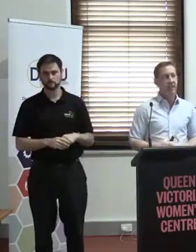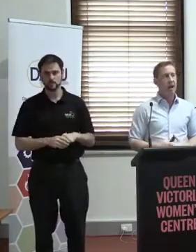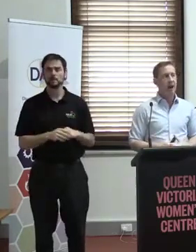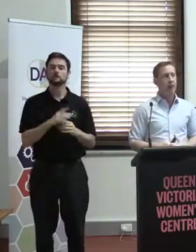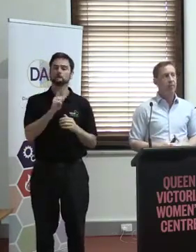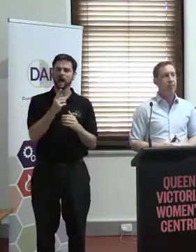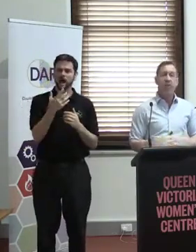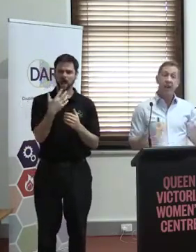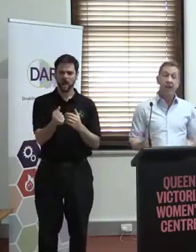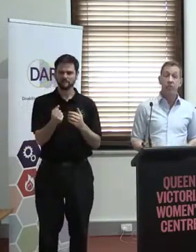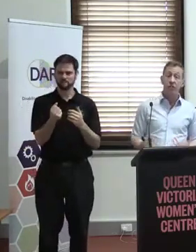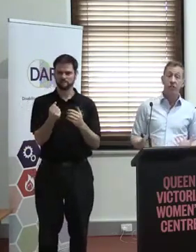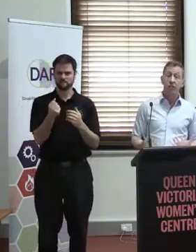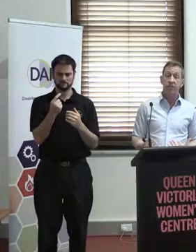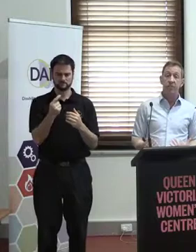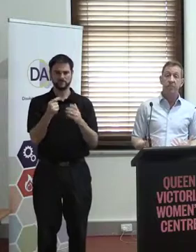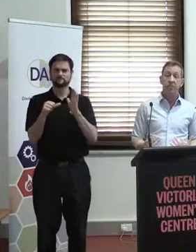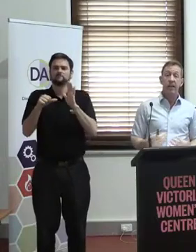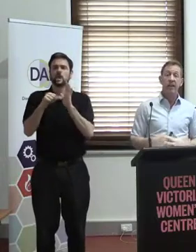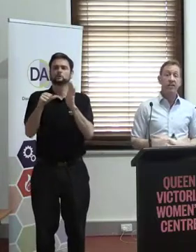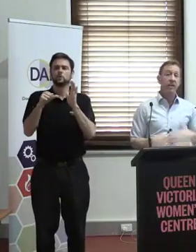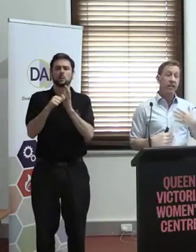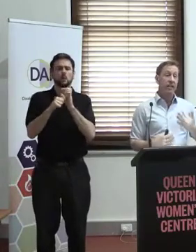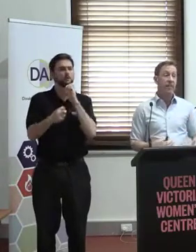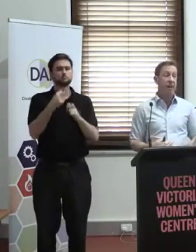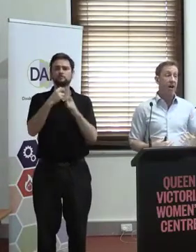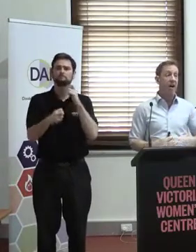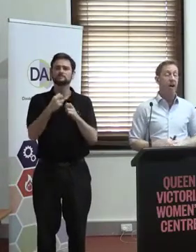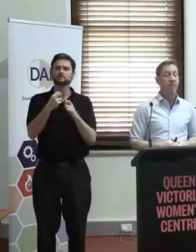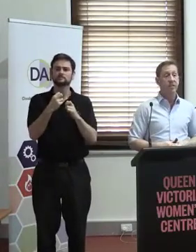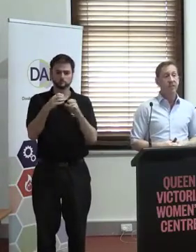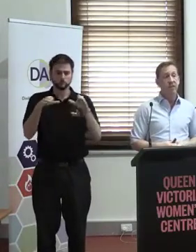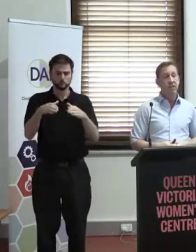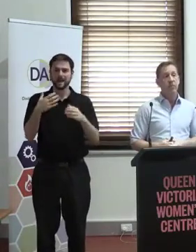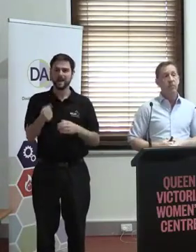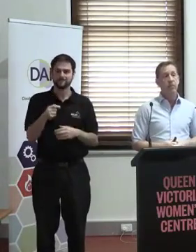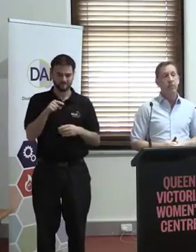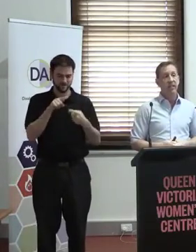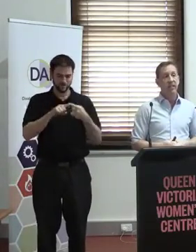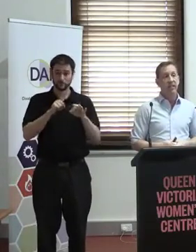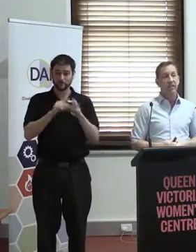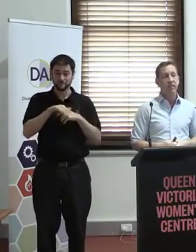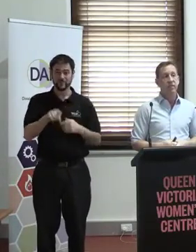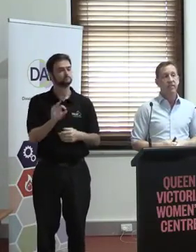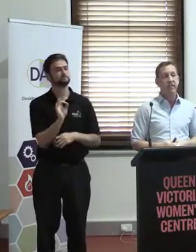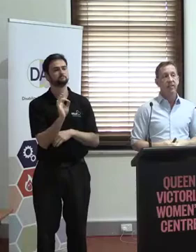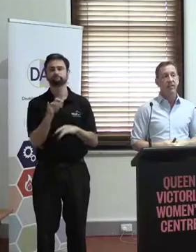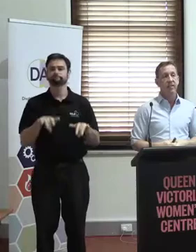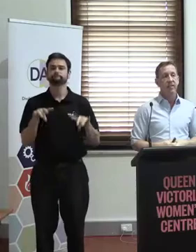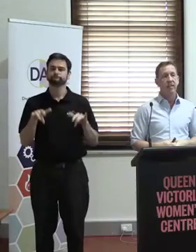category for financial issues. Now, certainly some of our discussions with disability